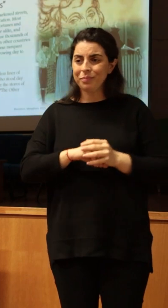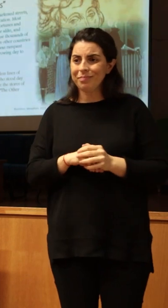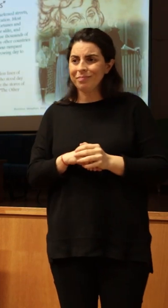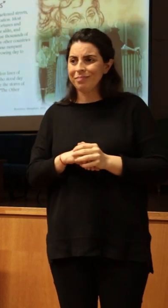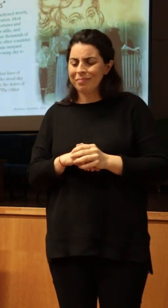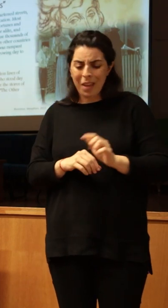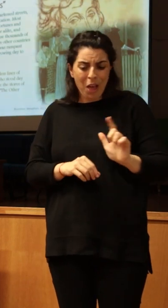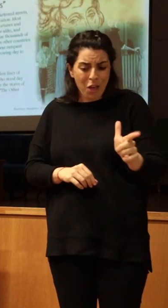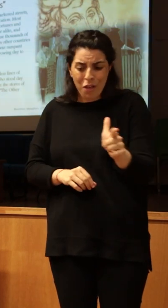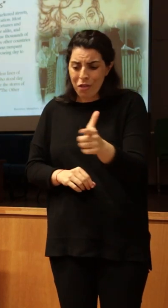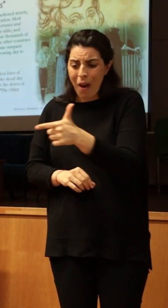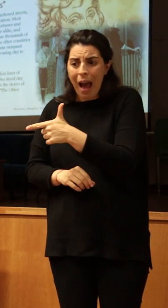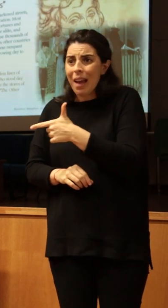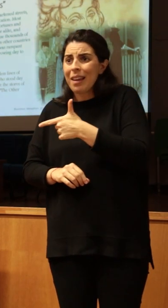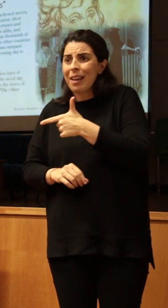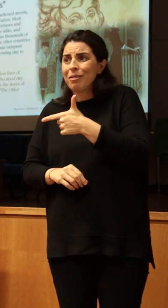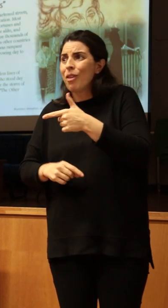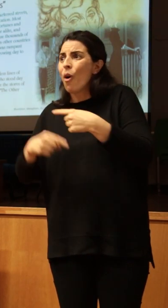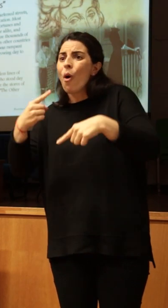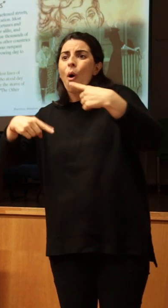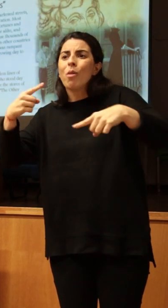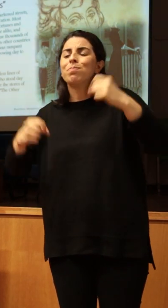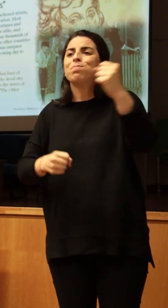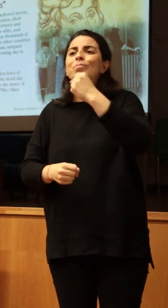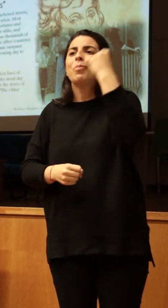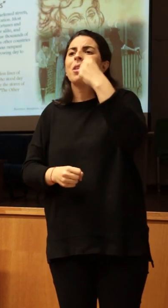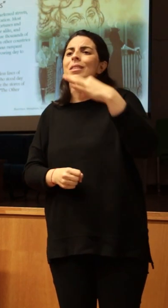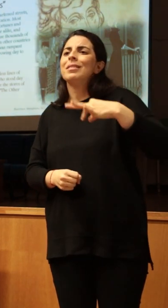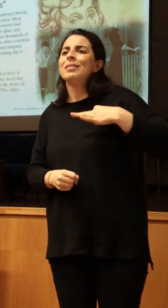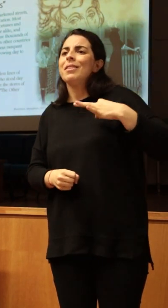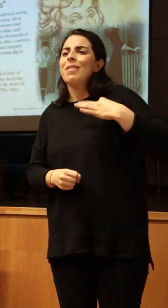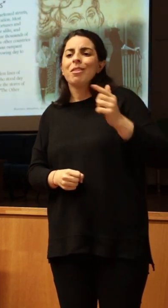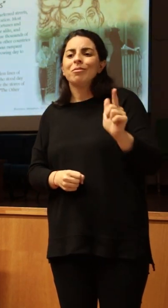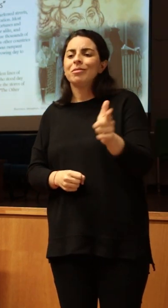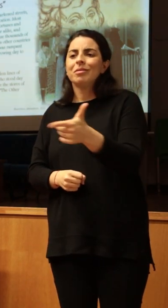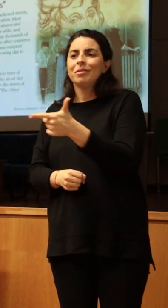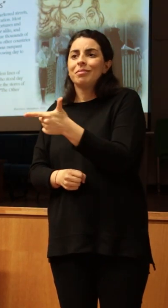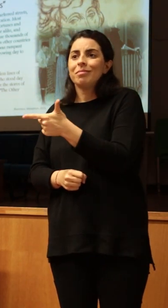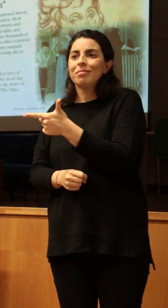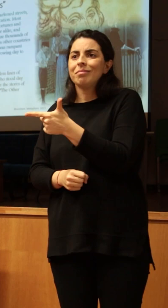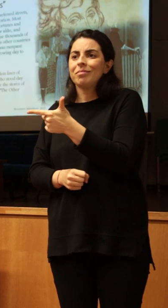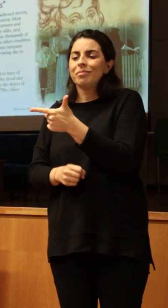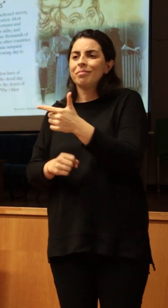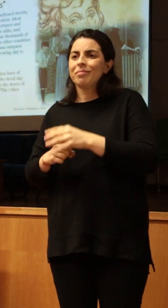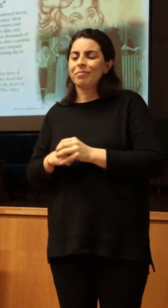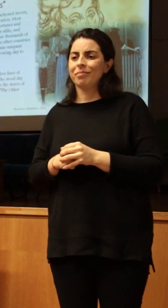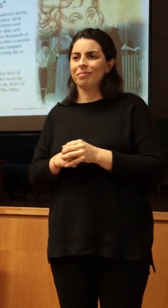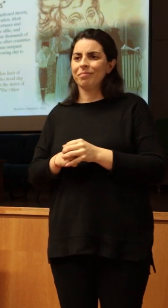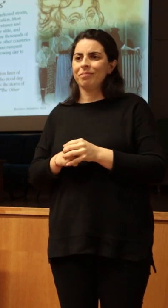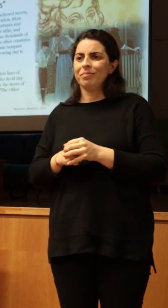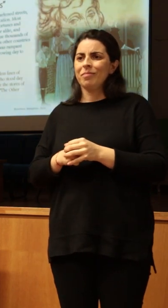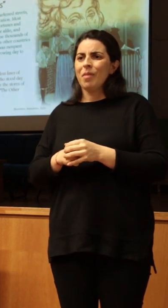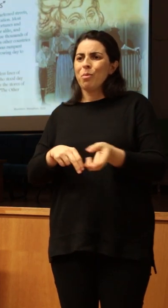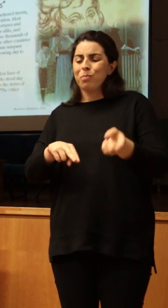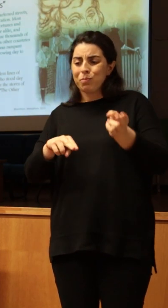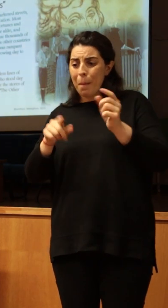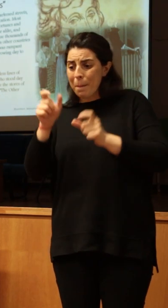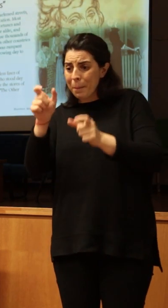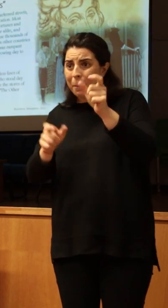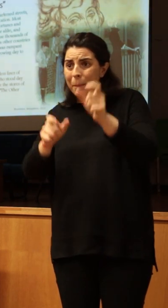de todo, faltaba de todo. Flood of refugees. Había olas y olas de